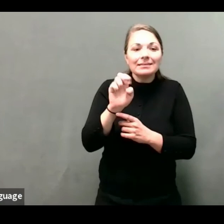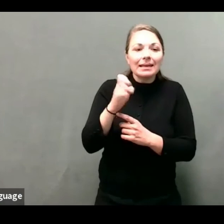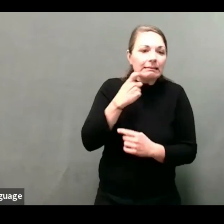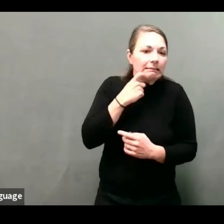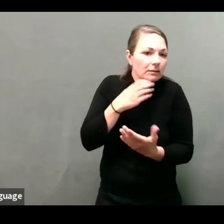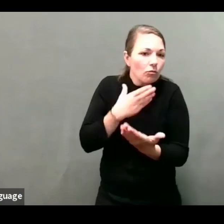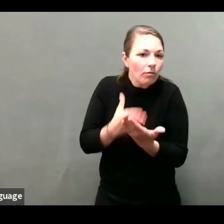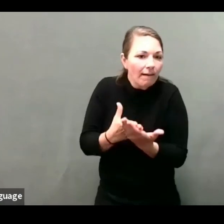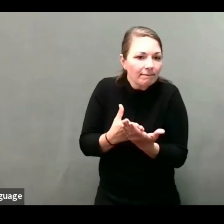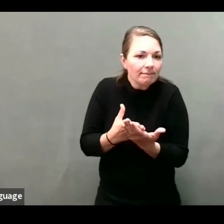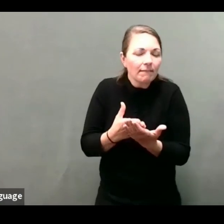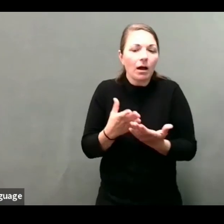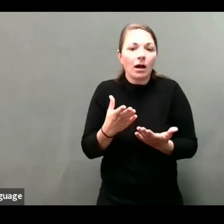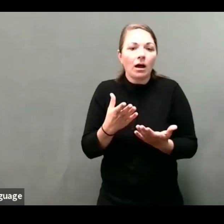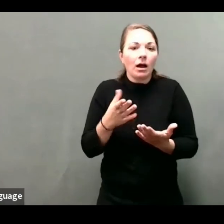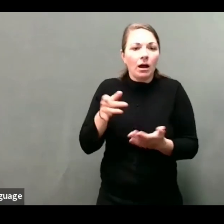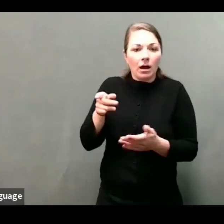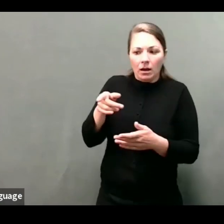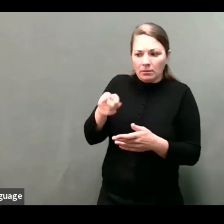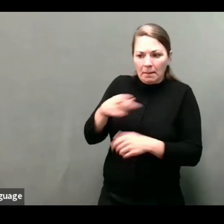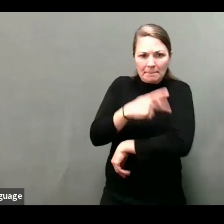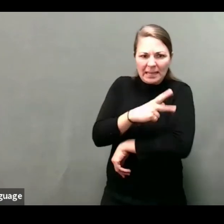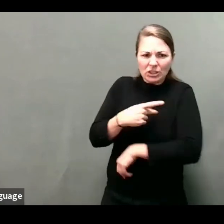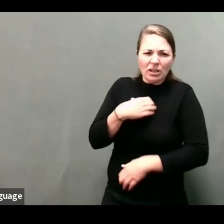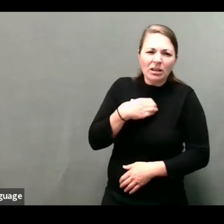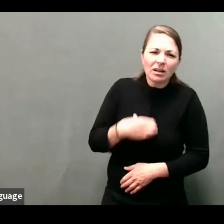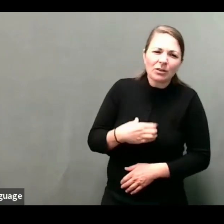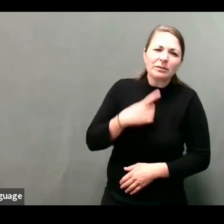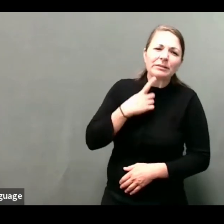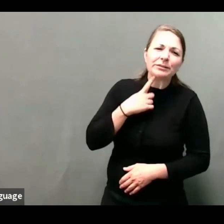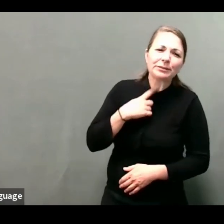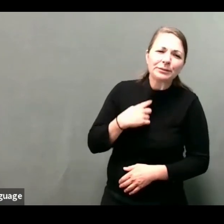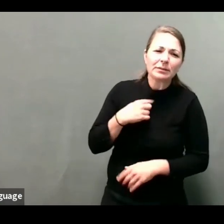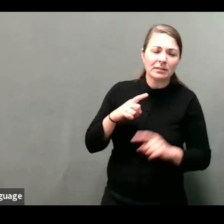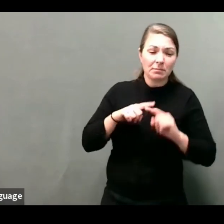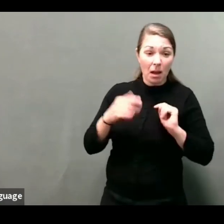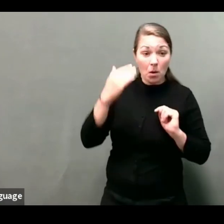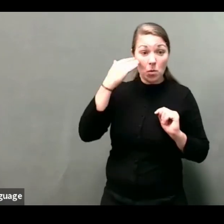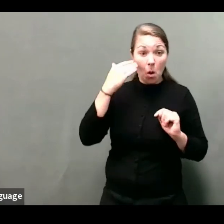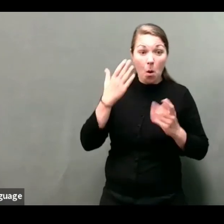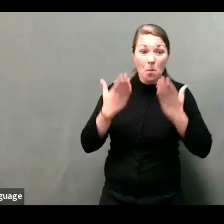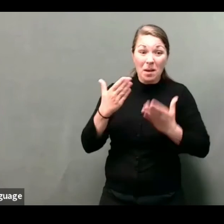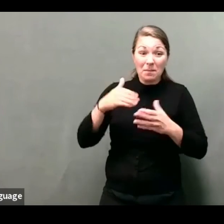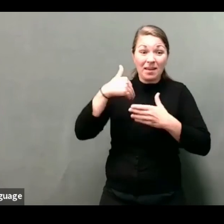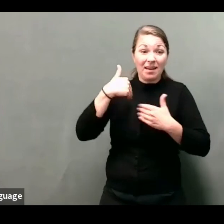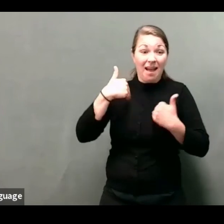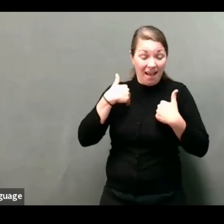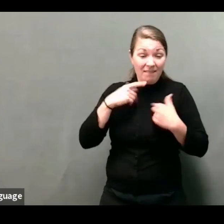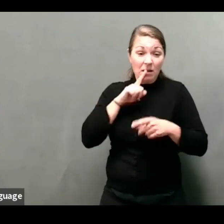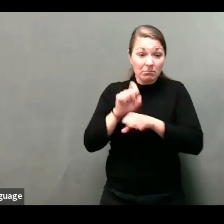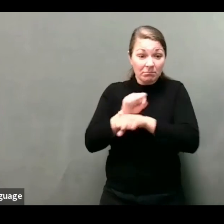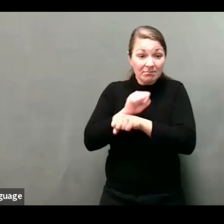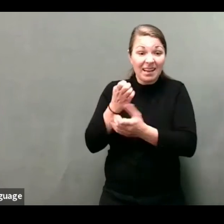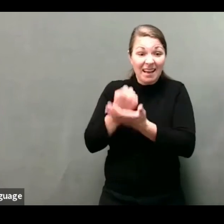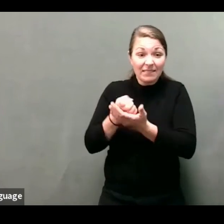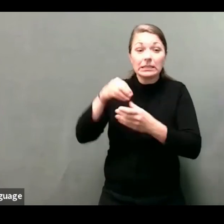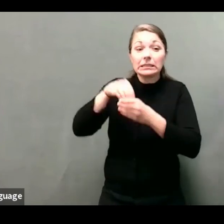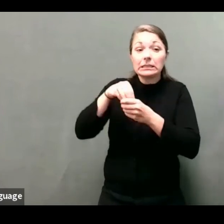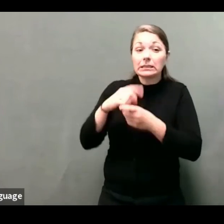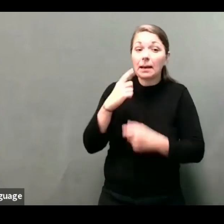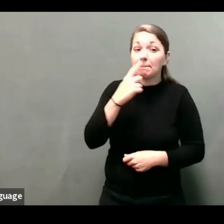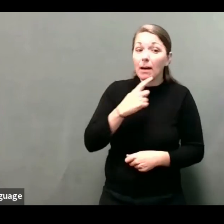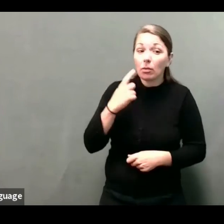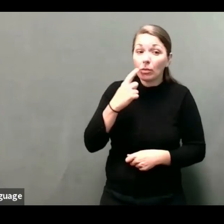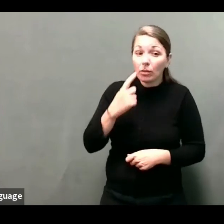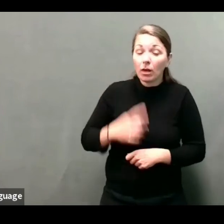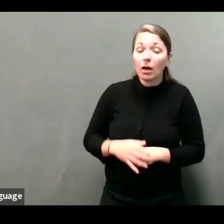and they're so hungry and thirsty, but they also know that they might have physical evidence inside their mouth, encourage the patient